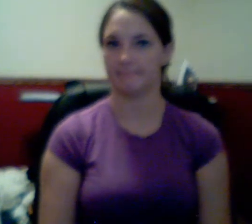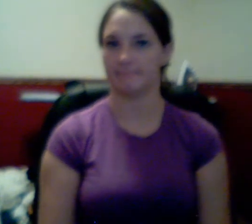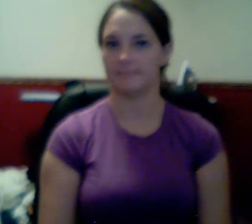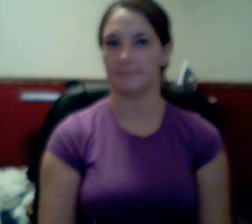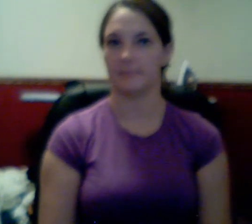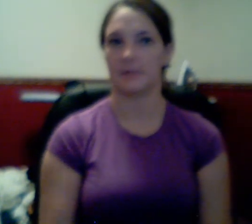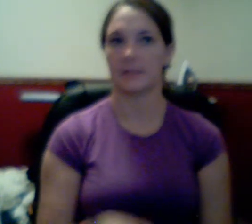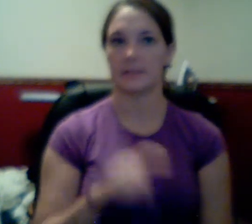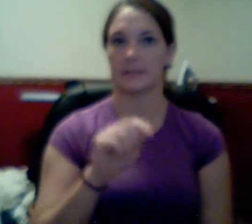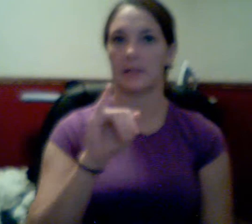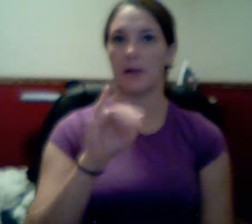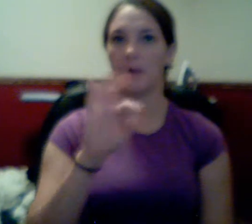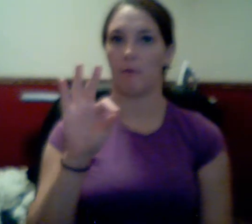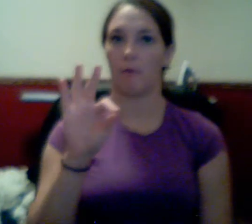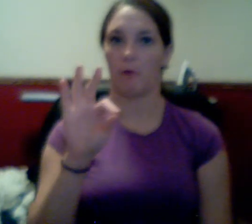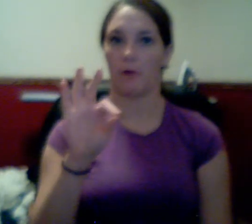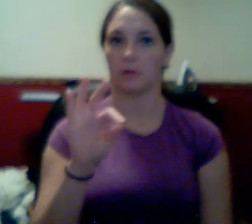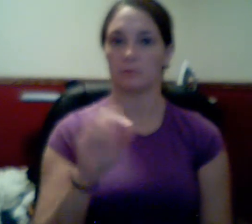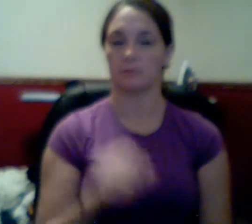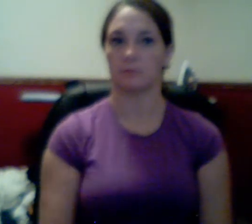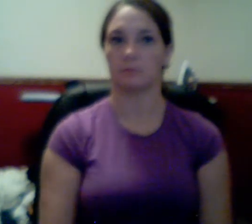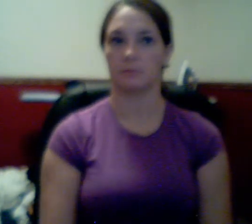different calculator to illustrate this.